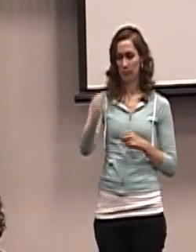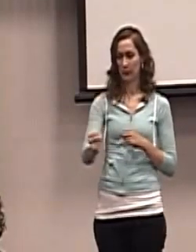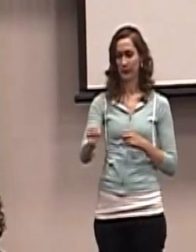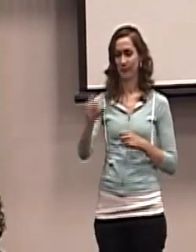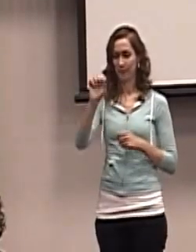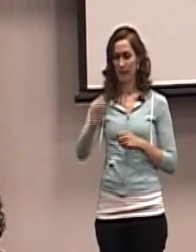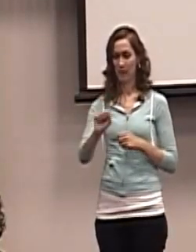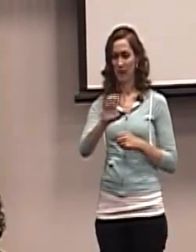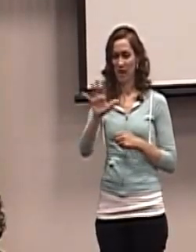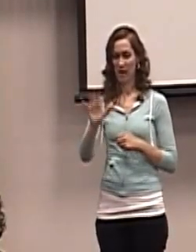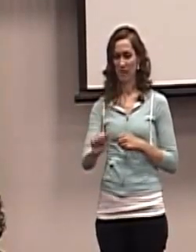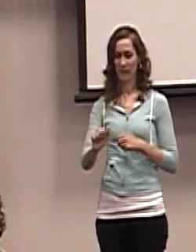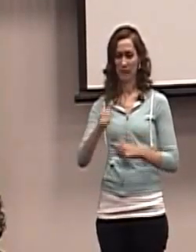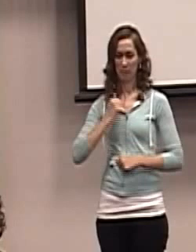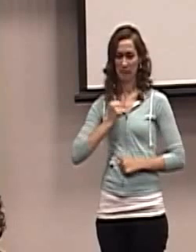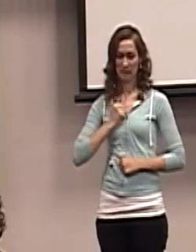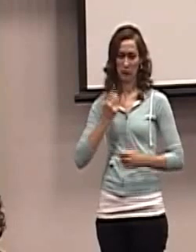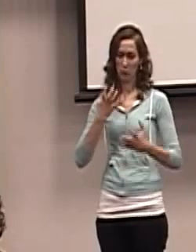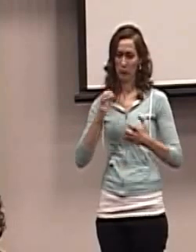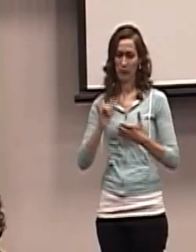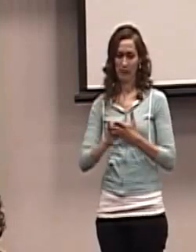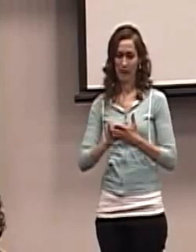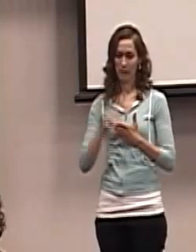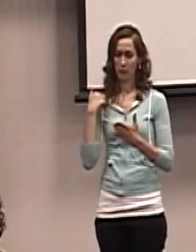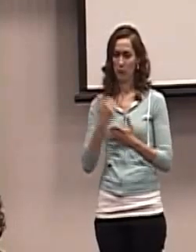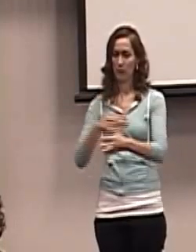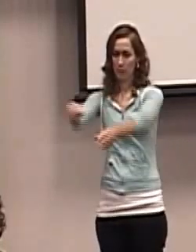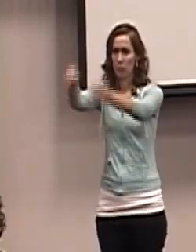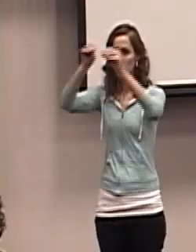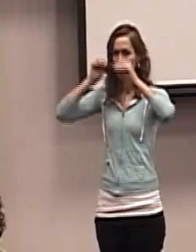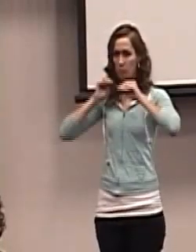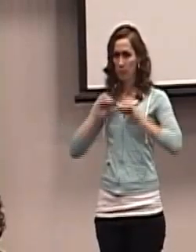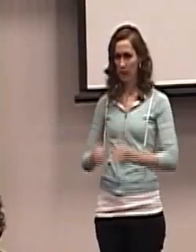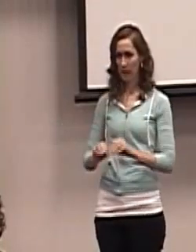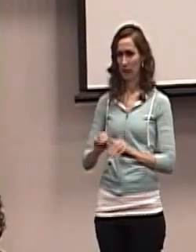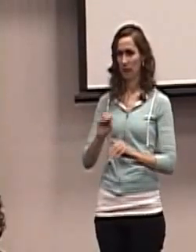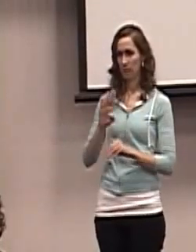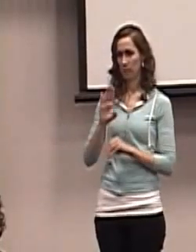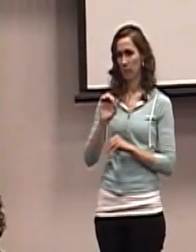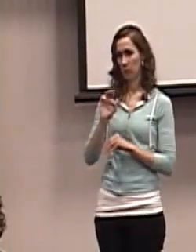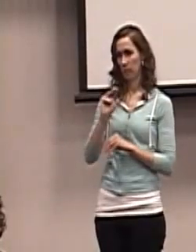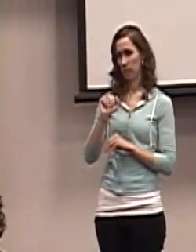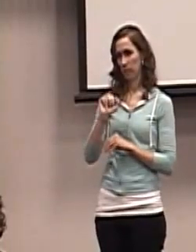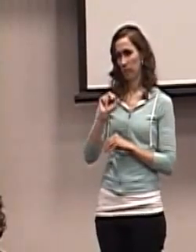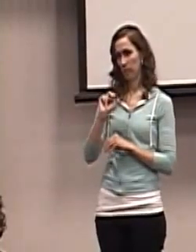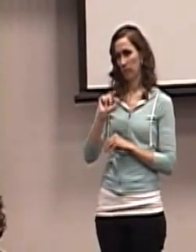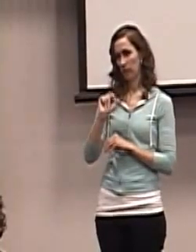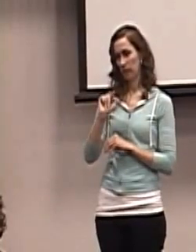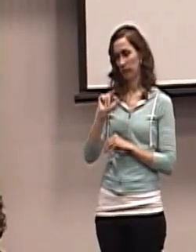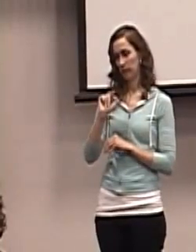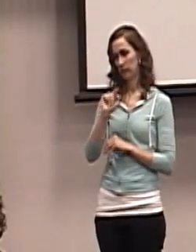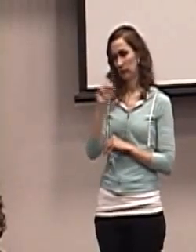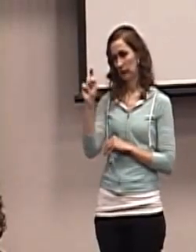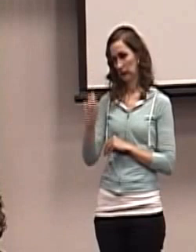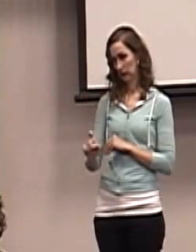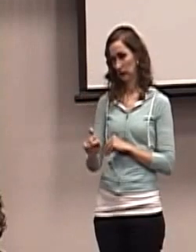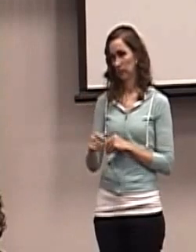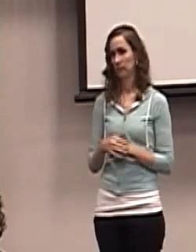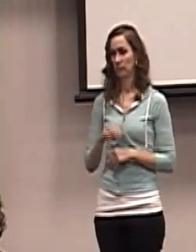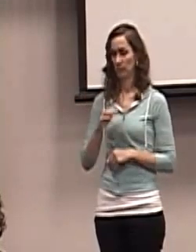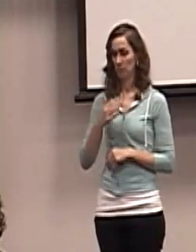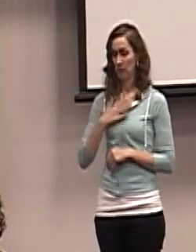we relocated to Beaumont, Texas, and that is at a time when the company I was with, there were